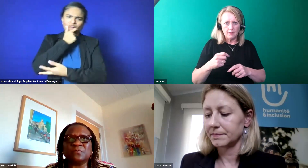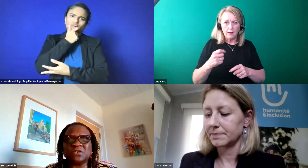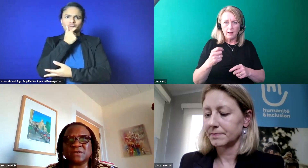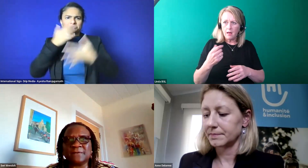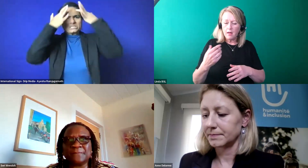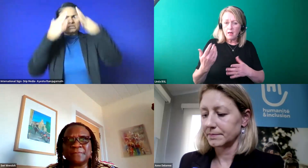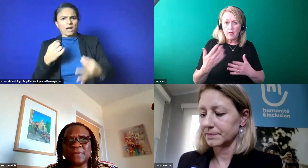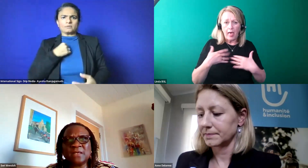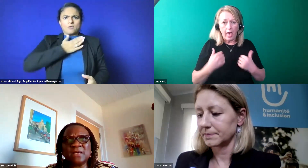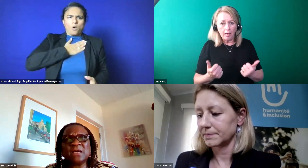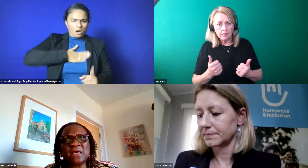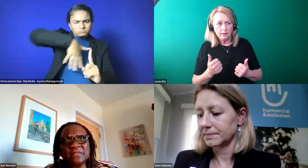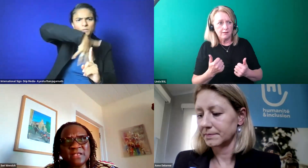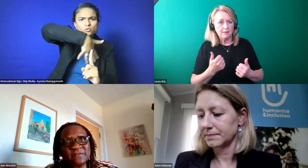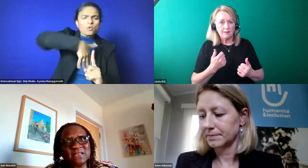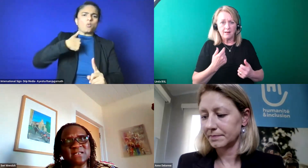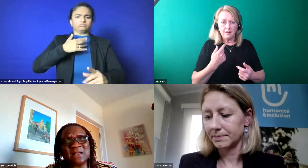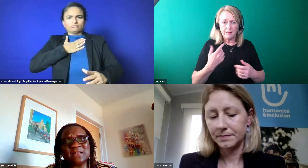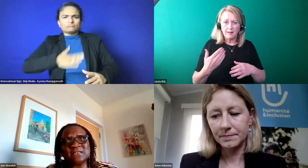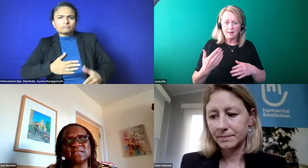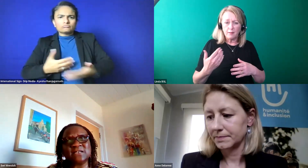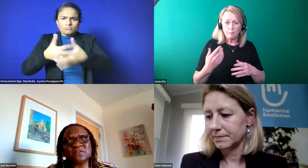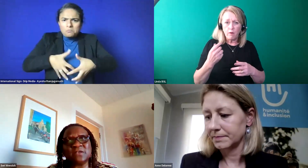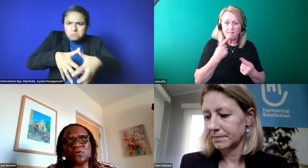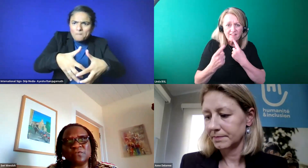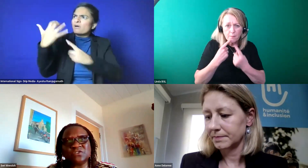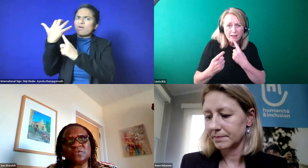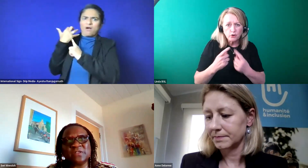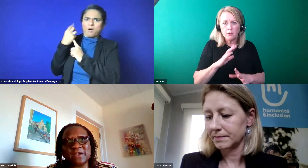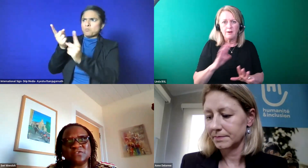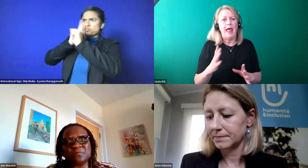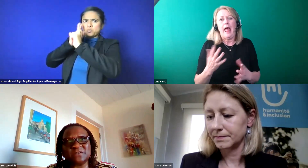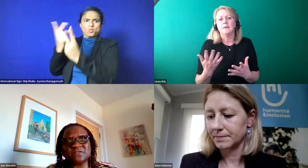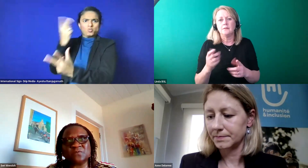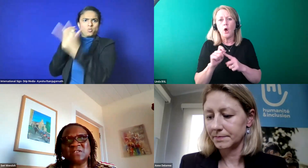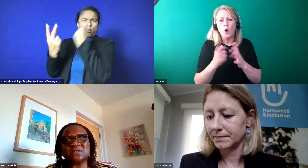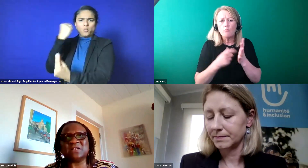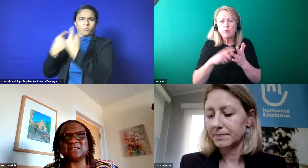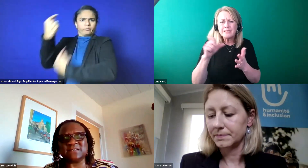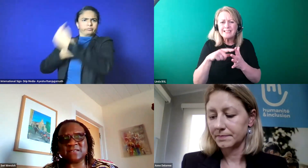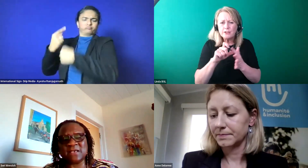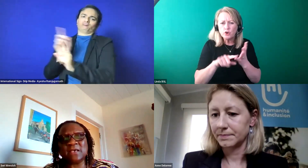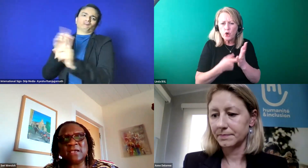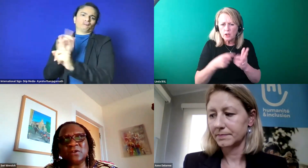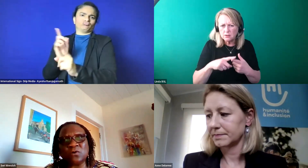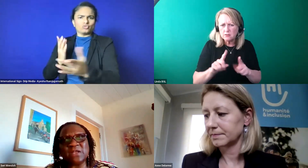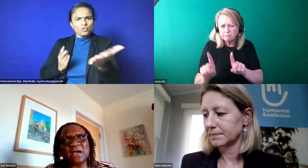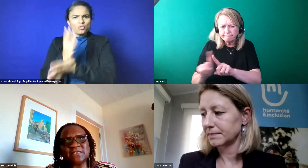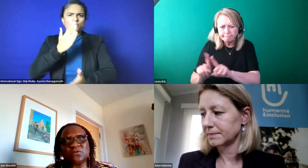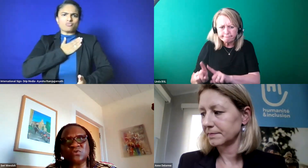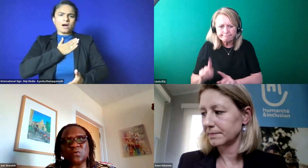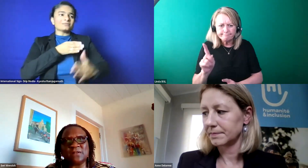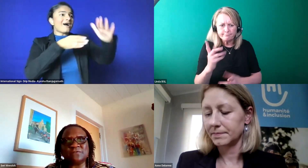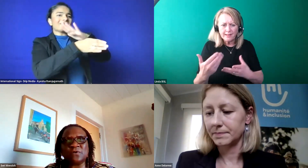goods, and information. These rights are clearly set out in the Convention on the Rights of Persons with Disabilities,